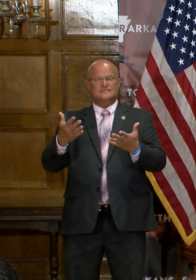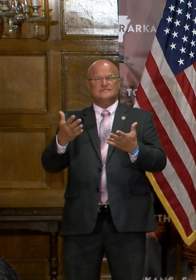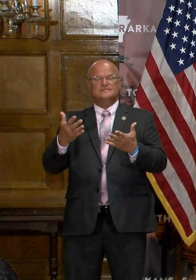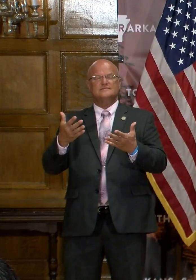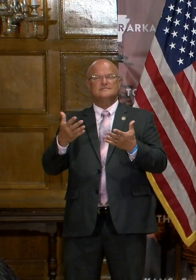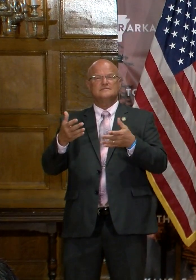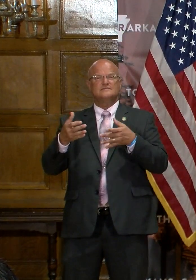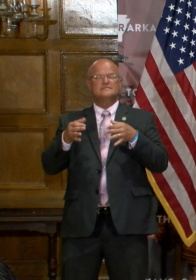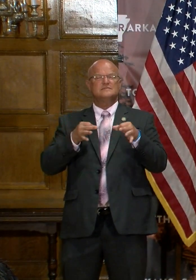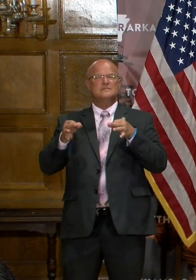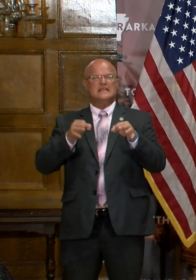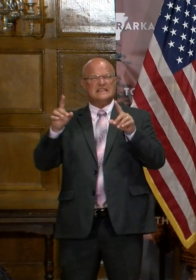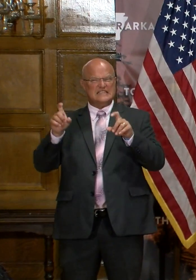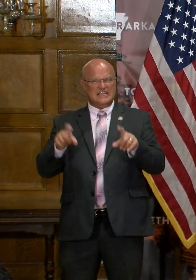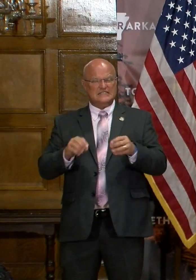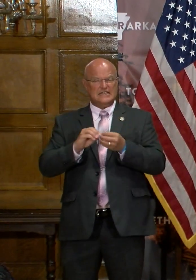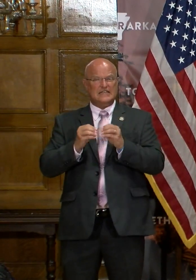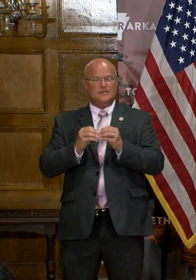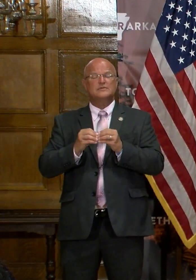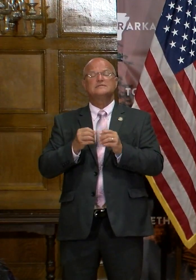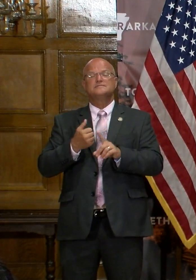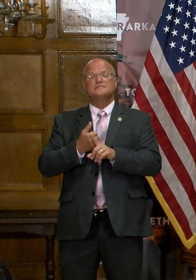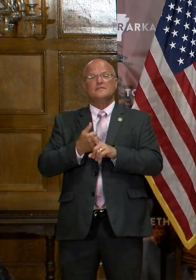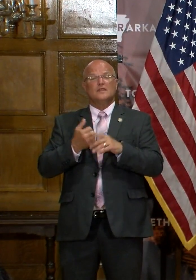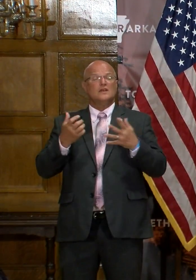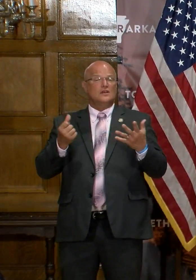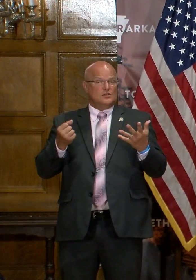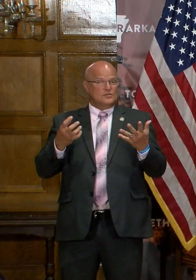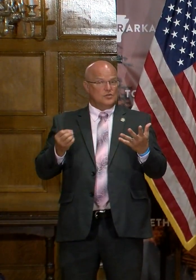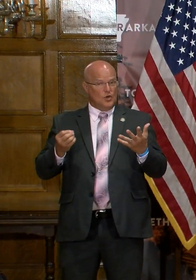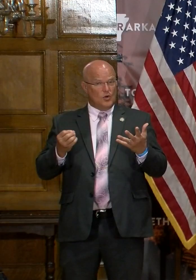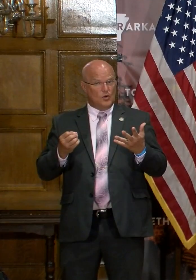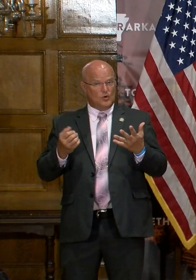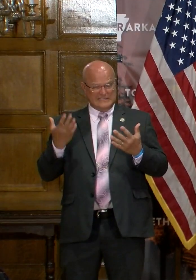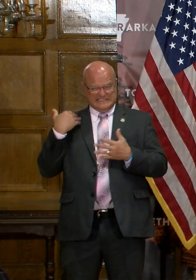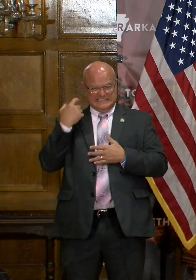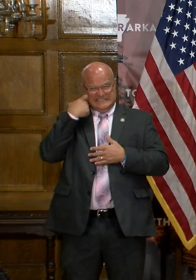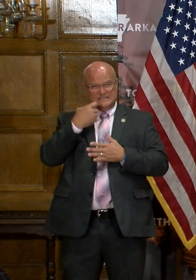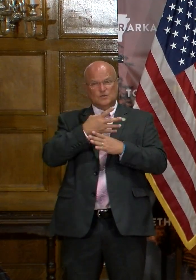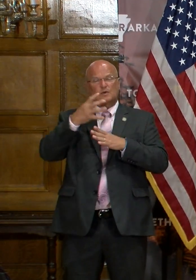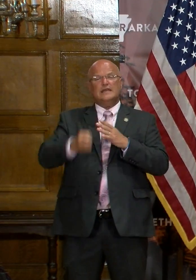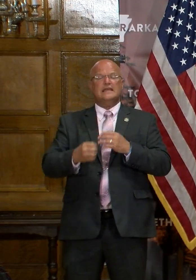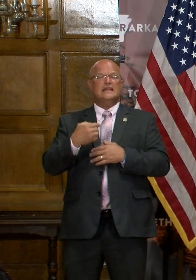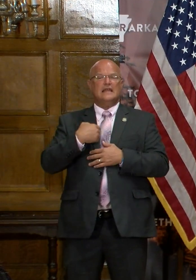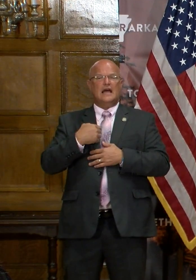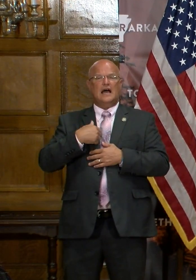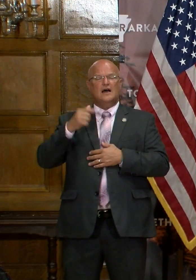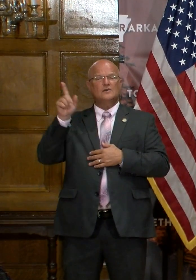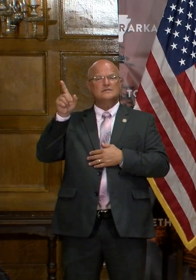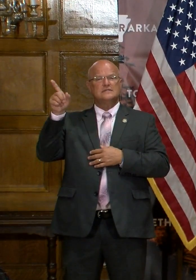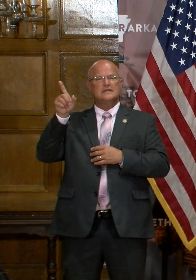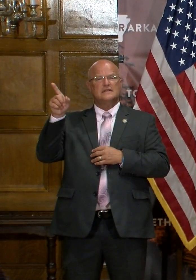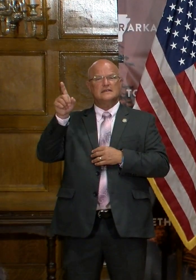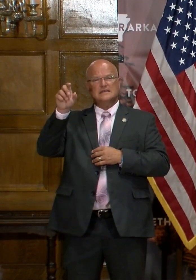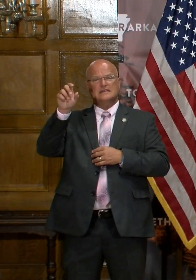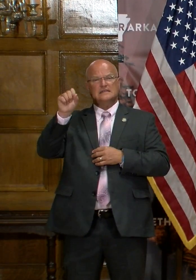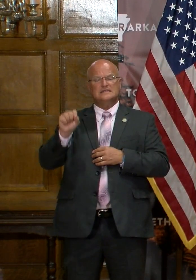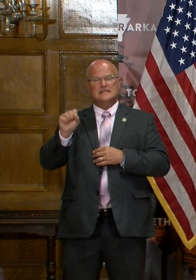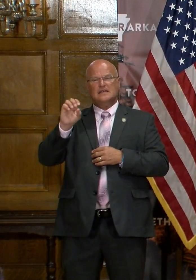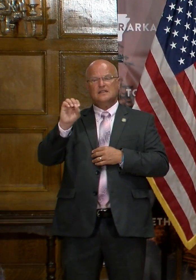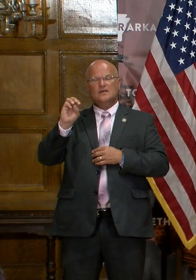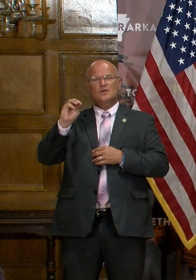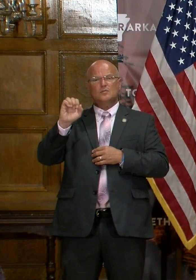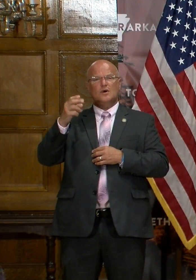outside of the testing and the numbers themselves. This weekend I was in South